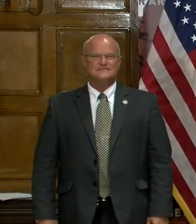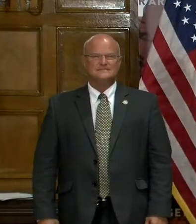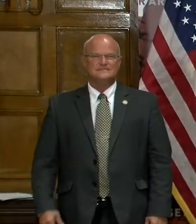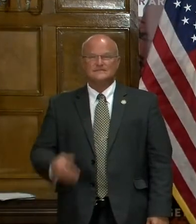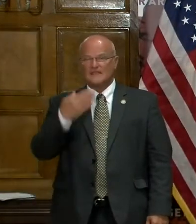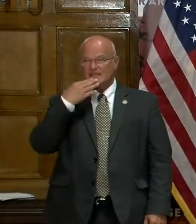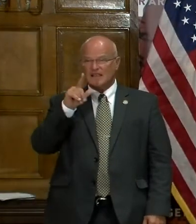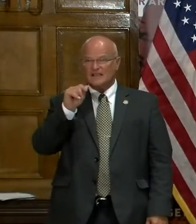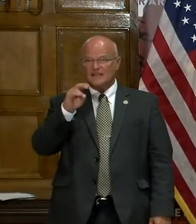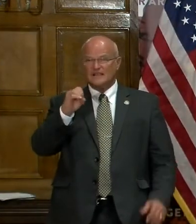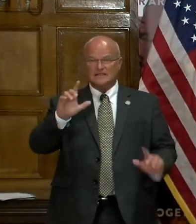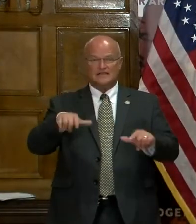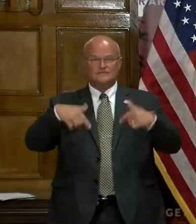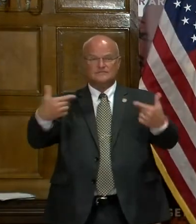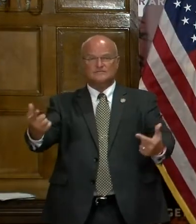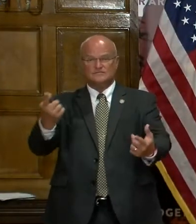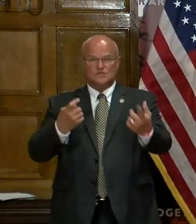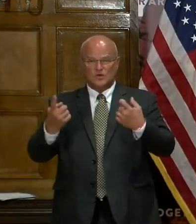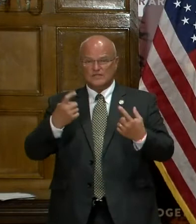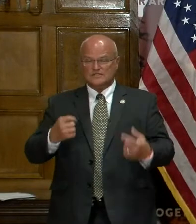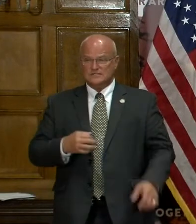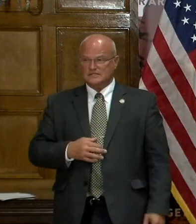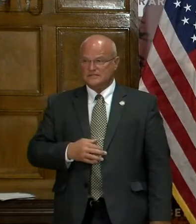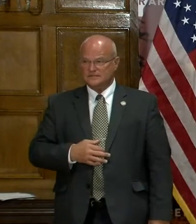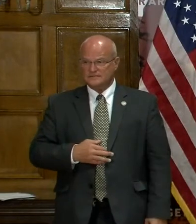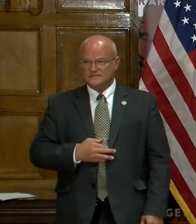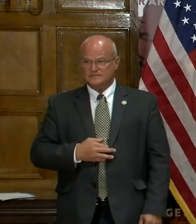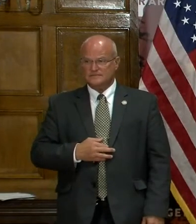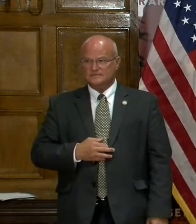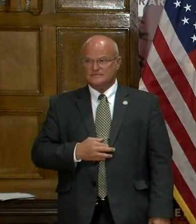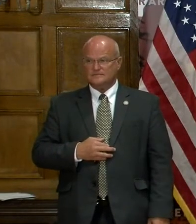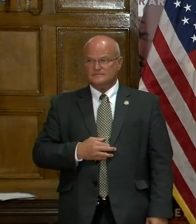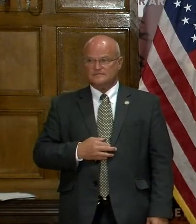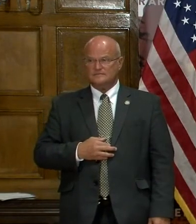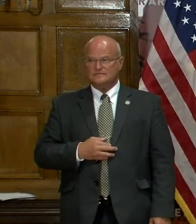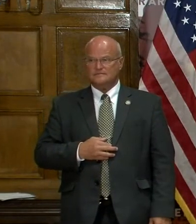Thank you, Lance. With that, we'll take any questions.